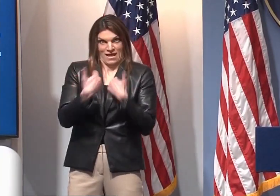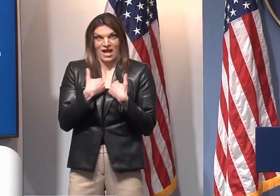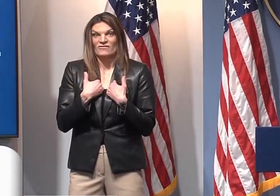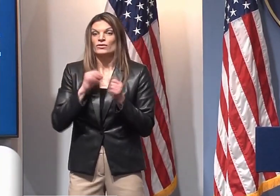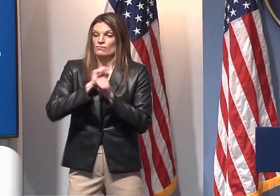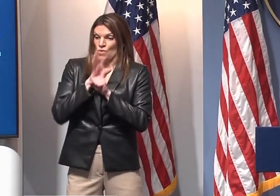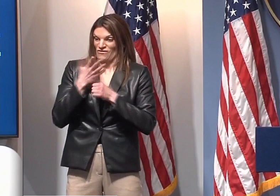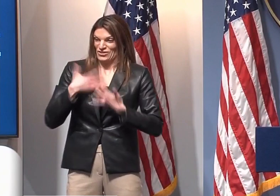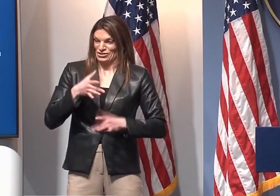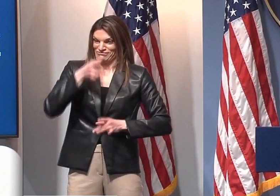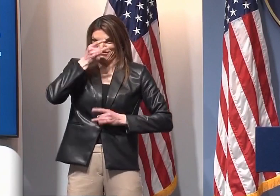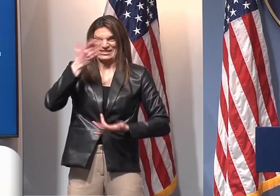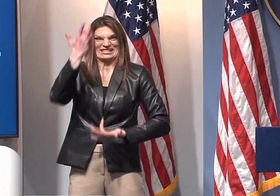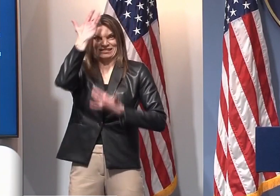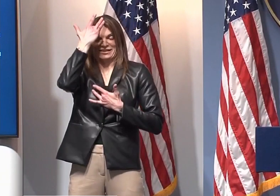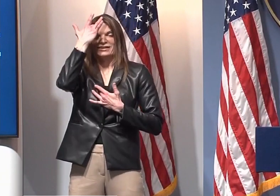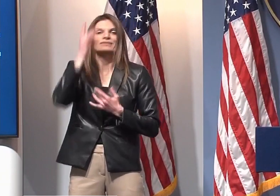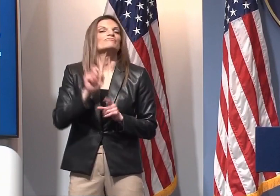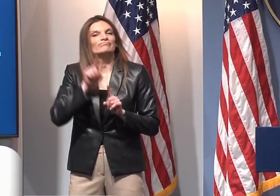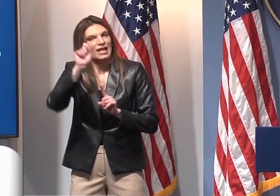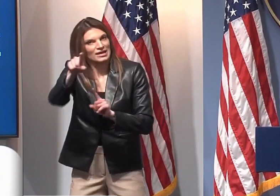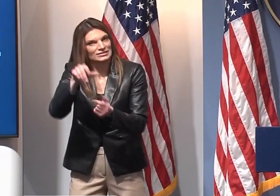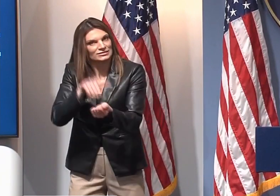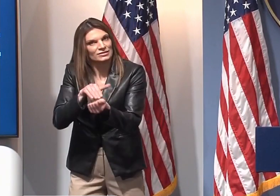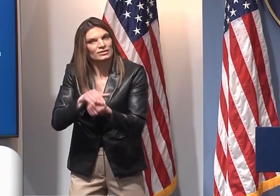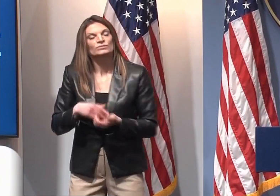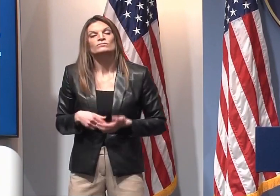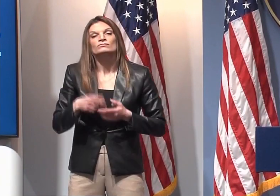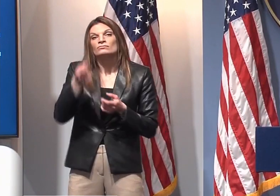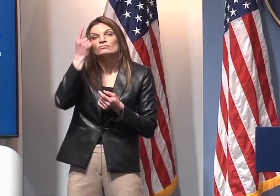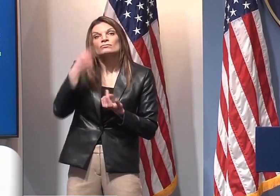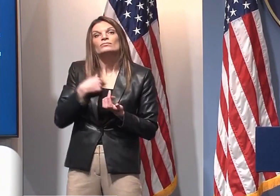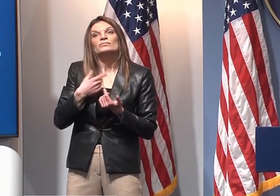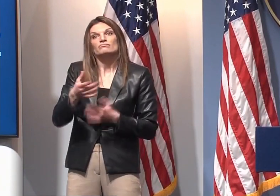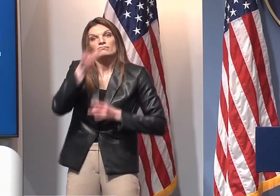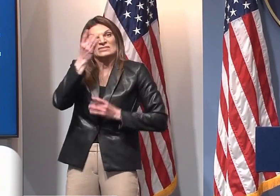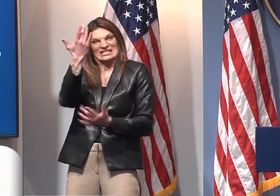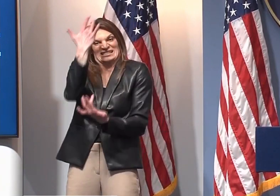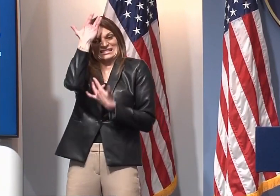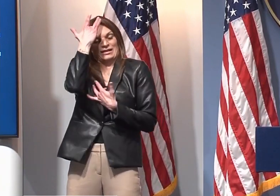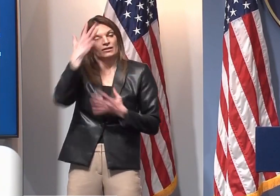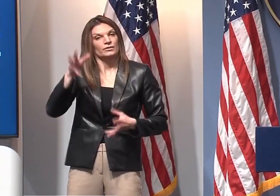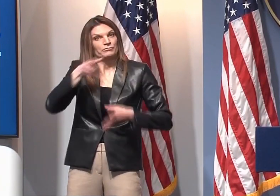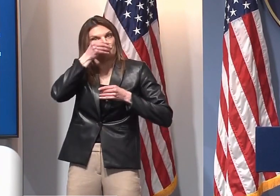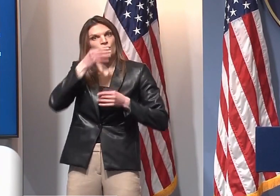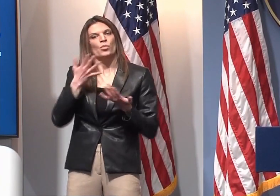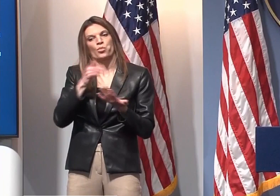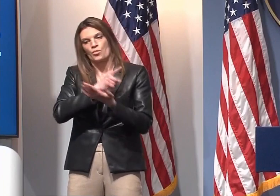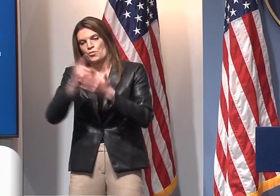days of developing symptoms, and the sooner the better. You can go to our website,